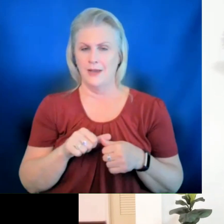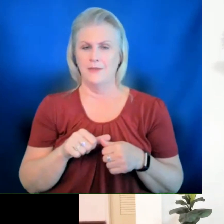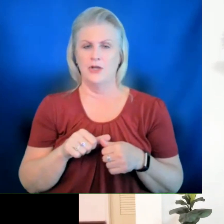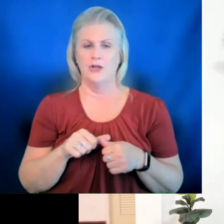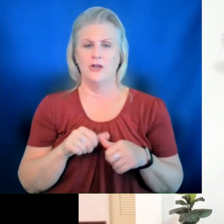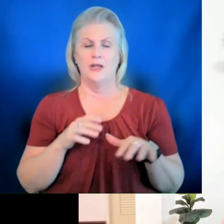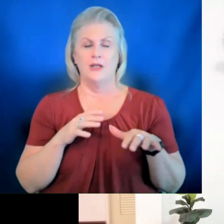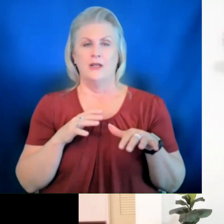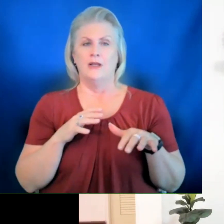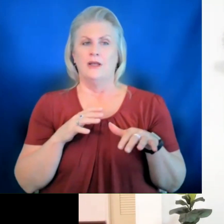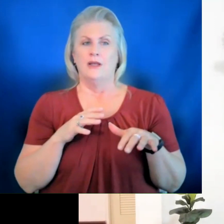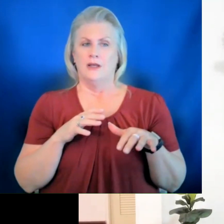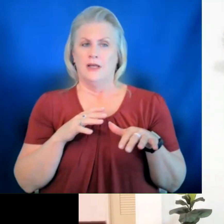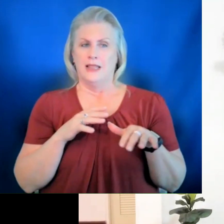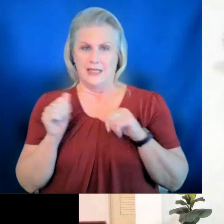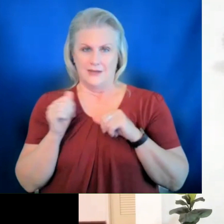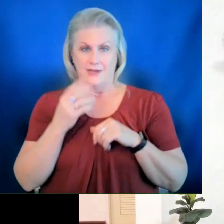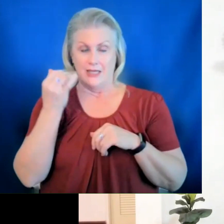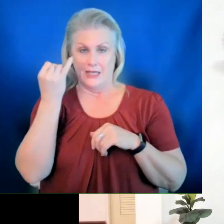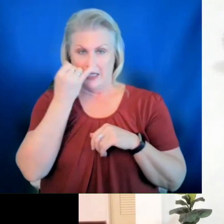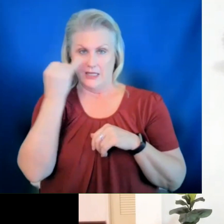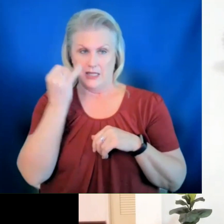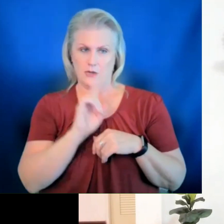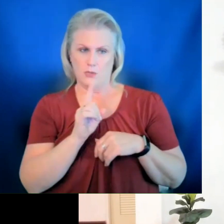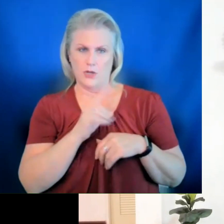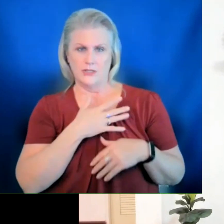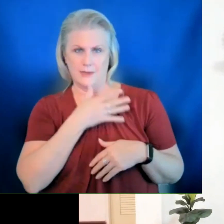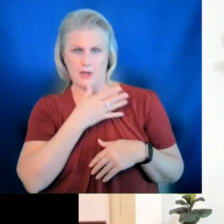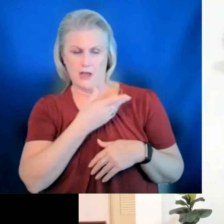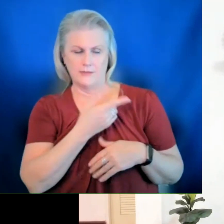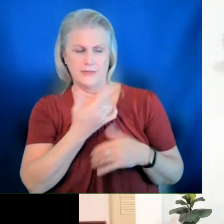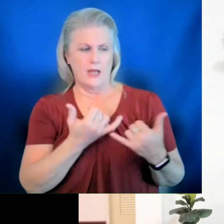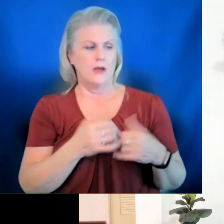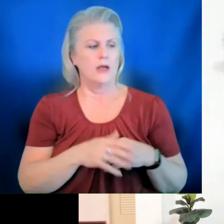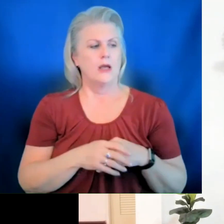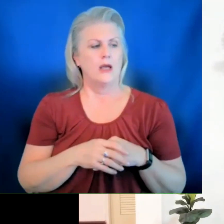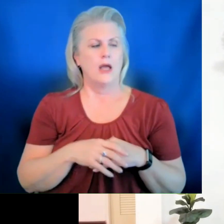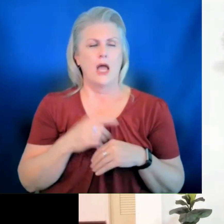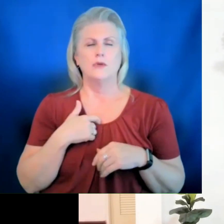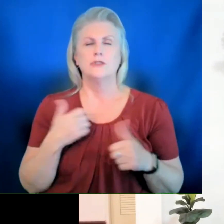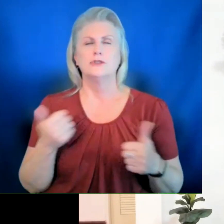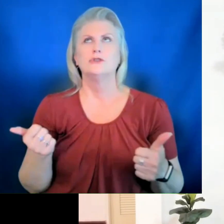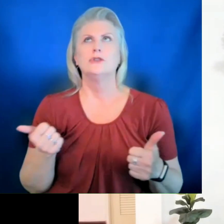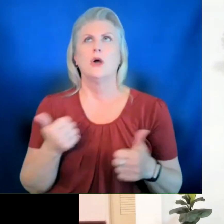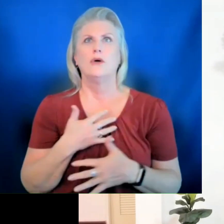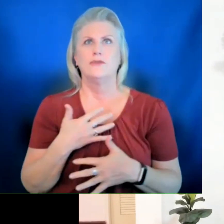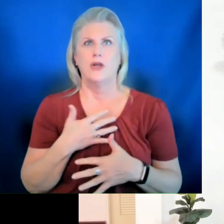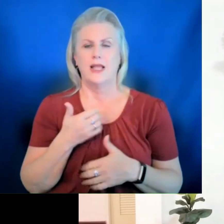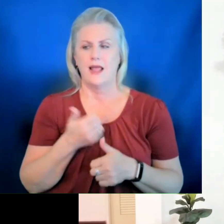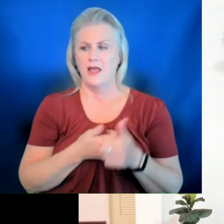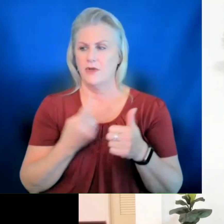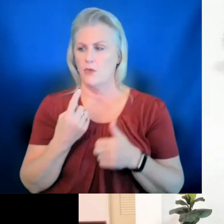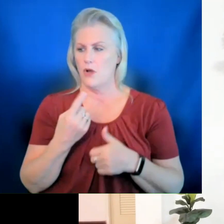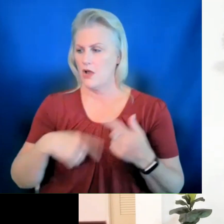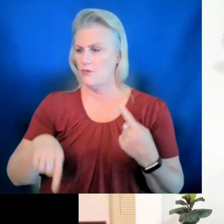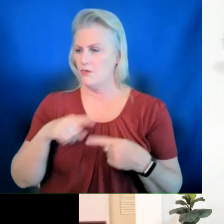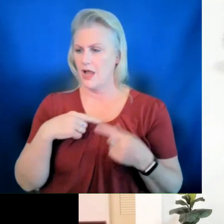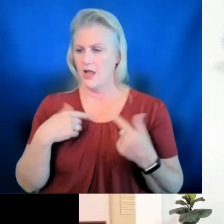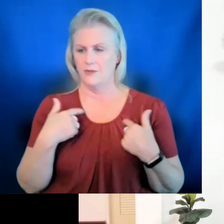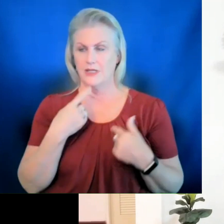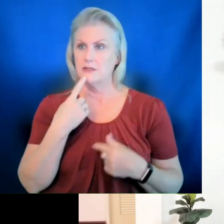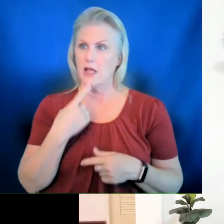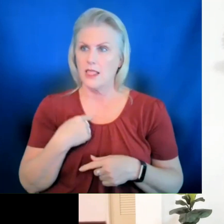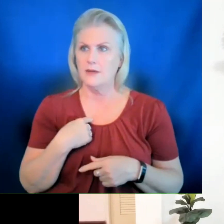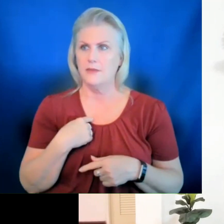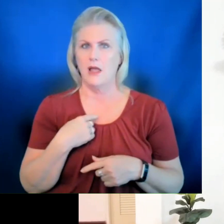my mom from Italy, and I was so afraid because everyone around me